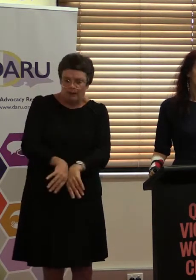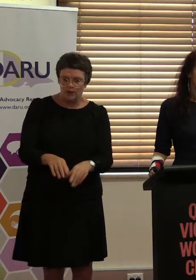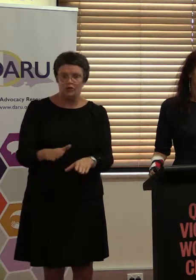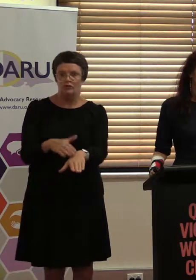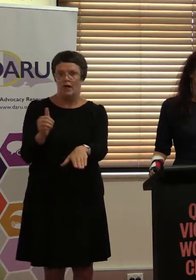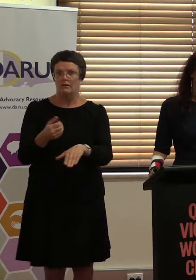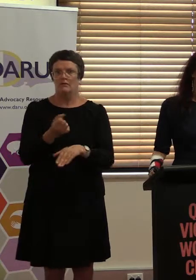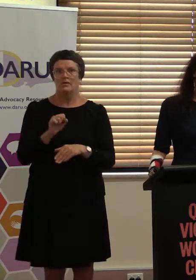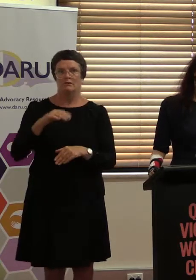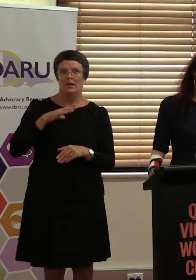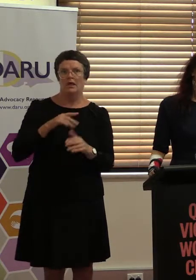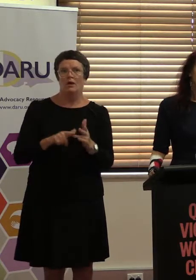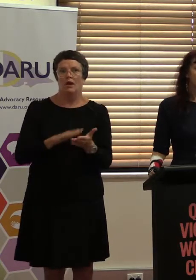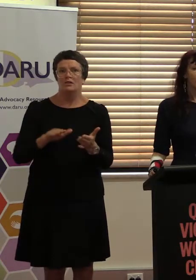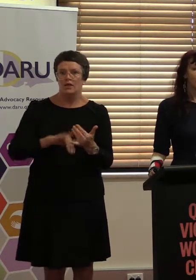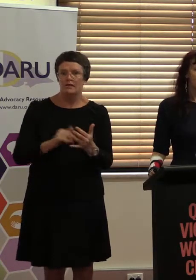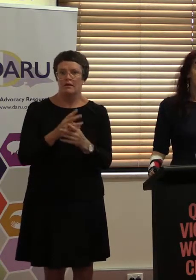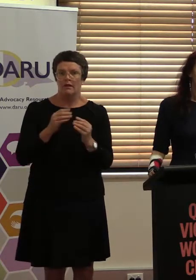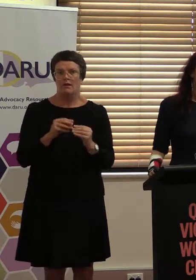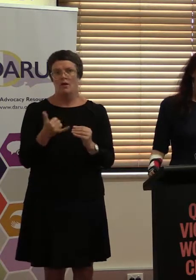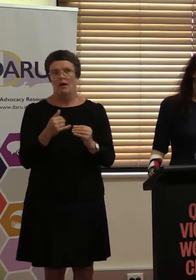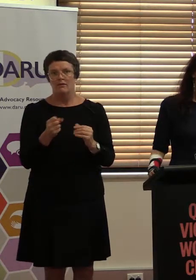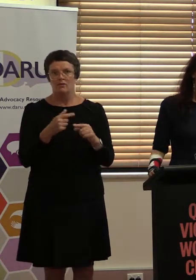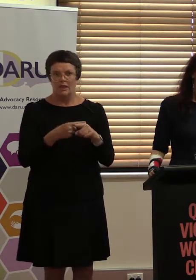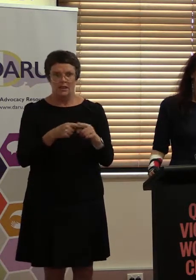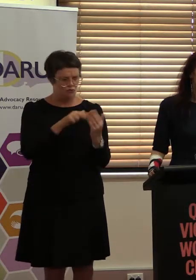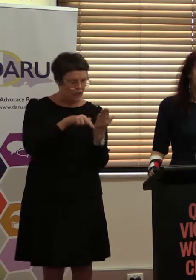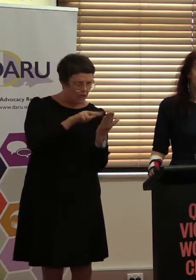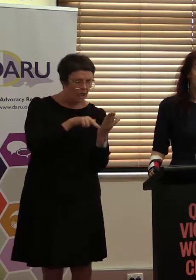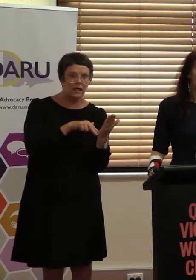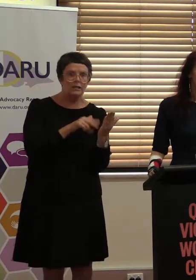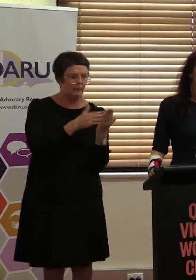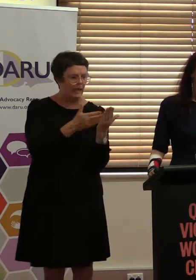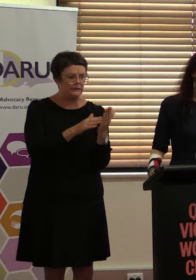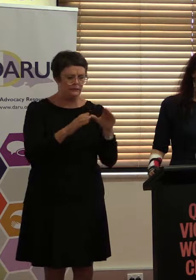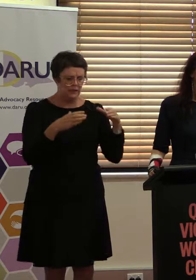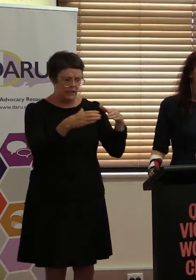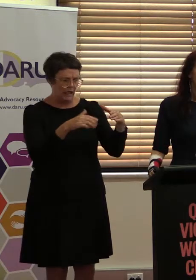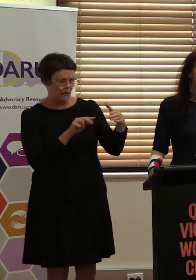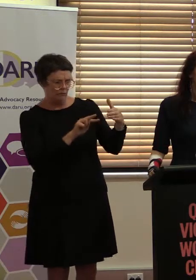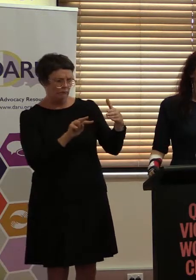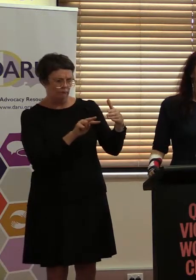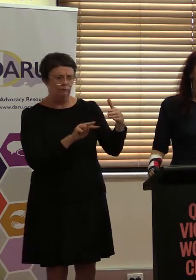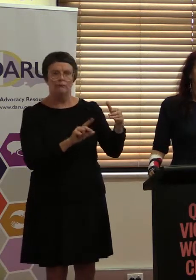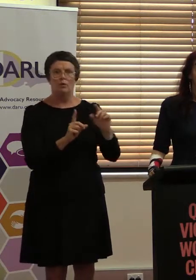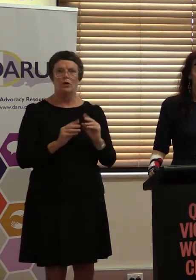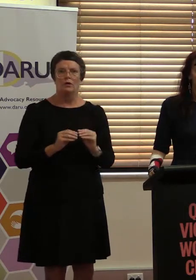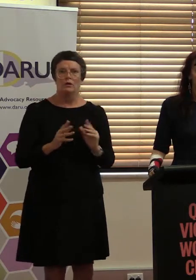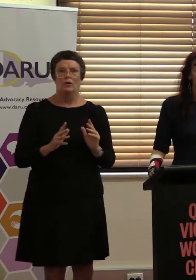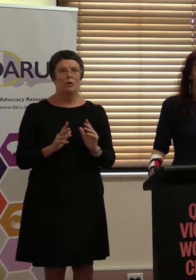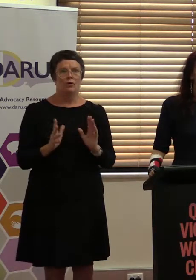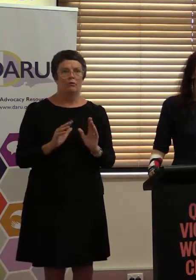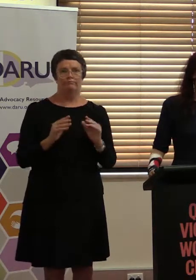tin. You've got to read your company's policies, even if it is a building